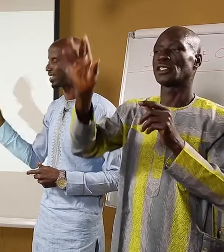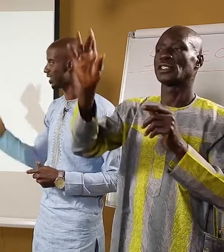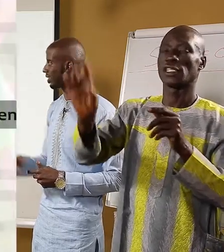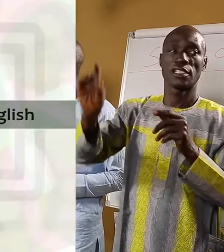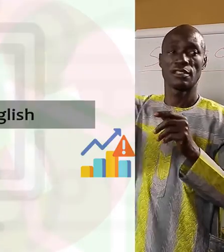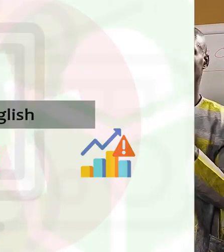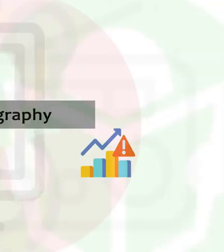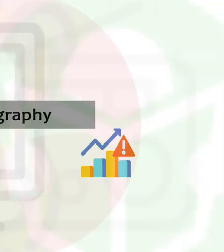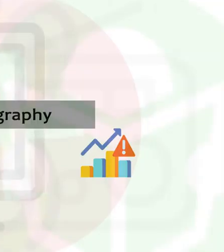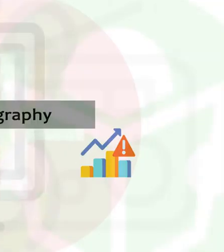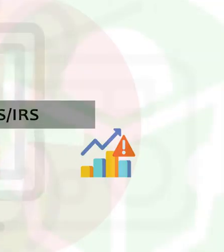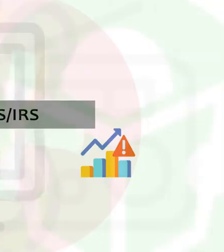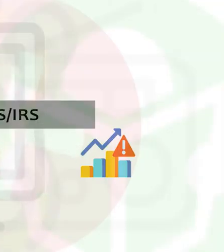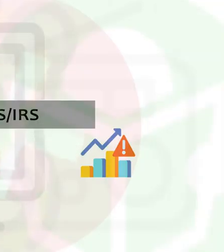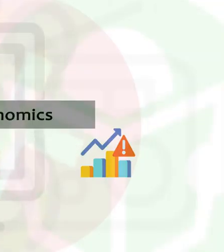68%.